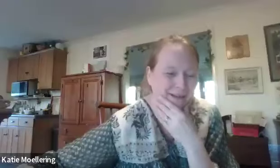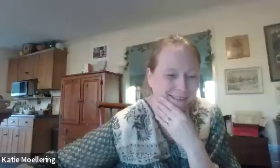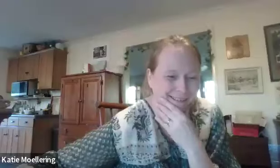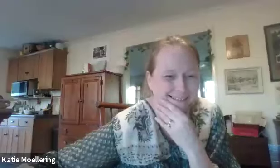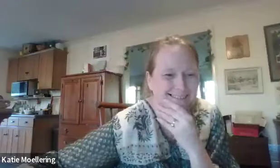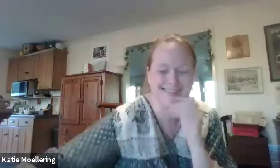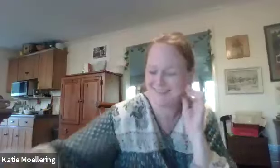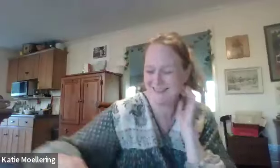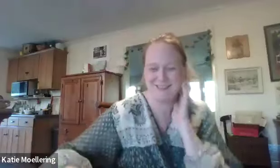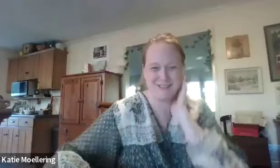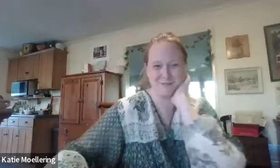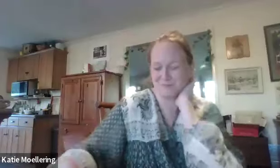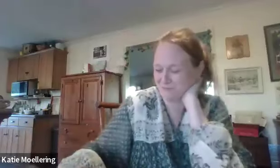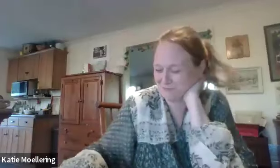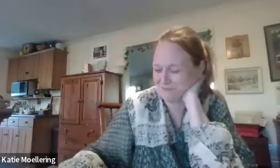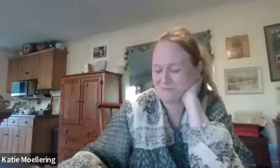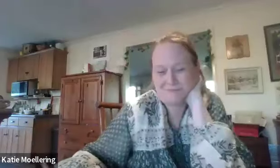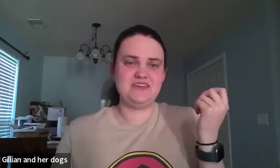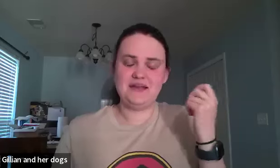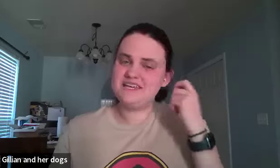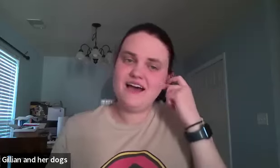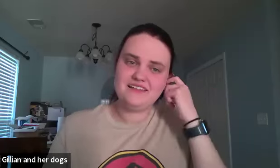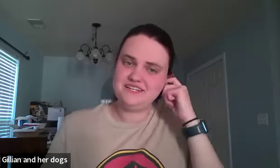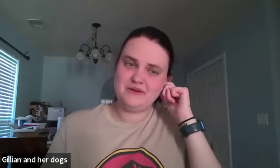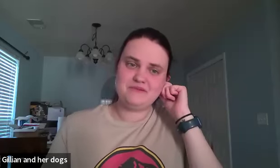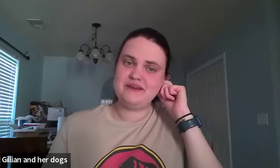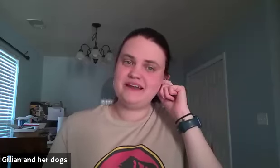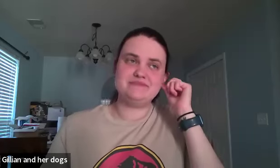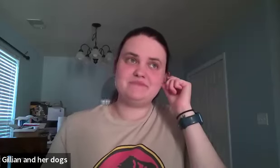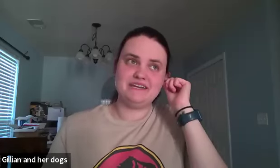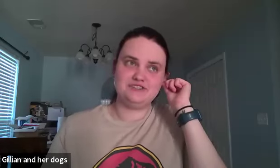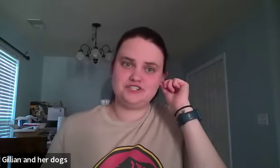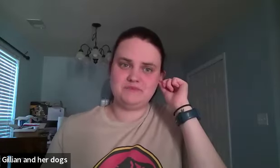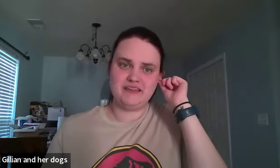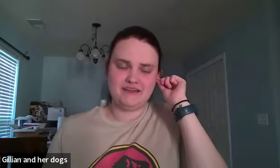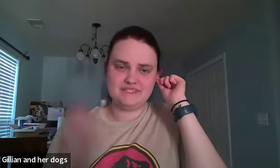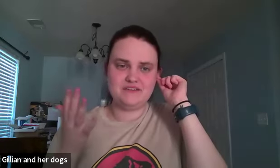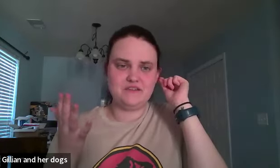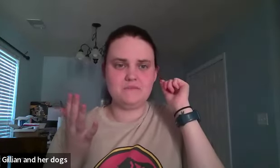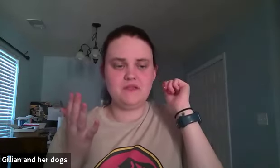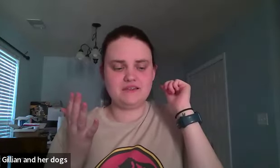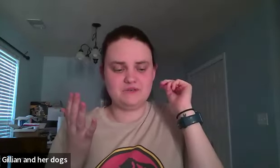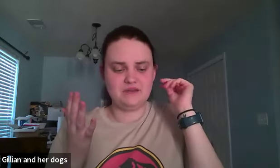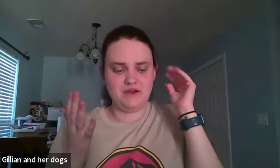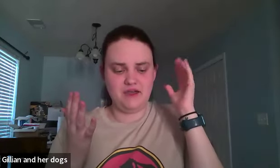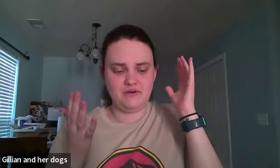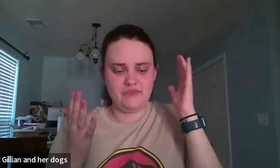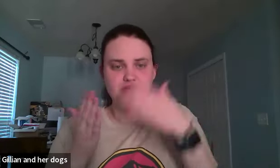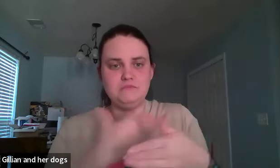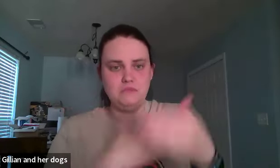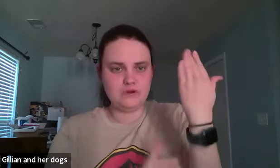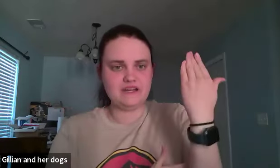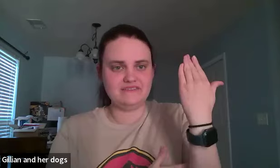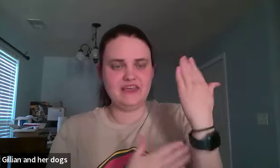Yeah. I've done the exact same thing. I'm telling you, even when I was in my internship, like I was telling them last week about how that good morning